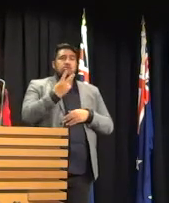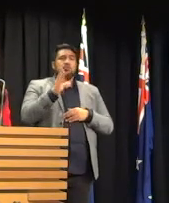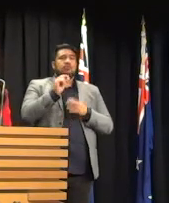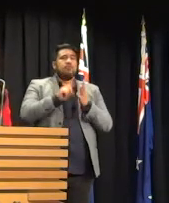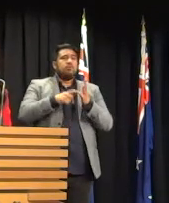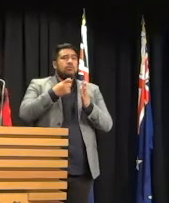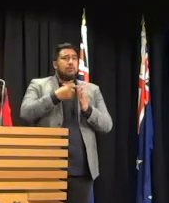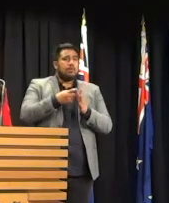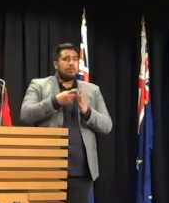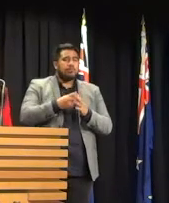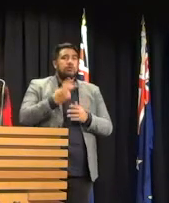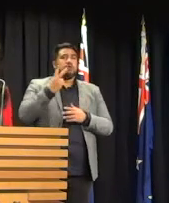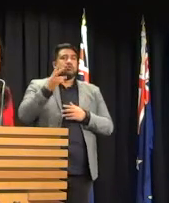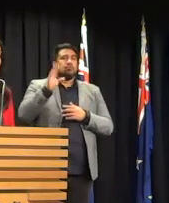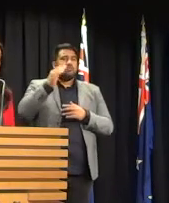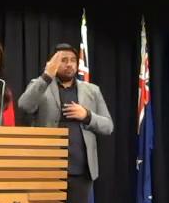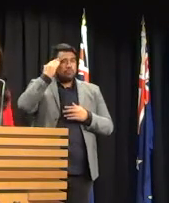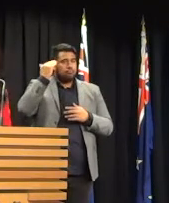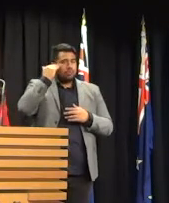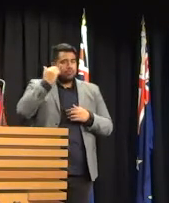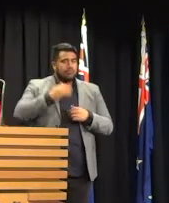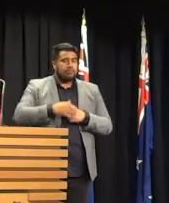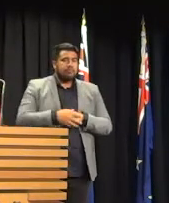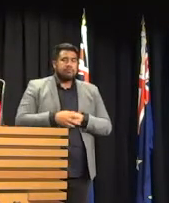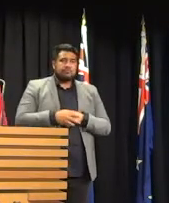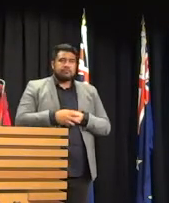Kingdom, and 2 from the Republic of Korea.